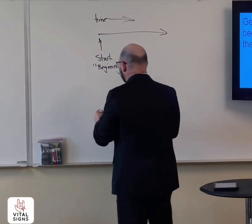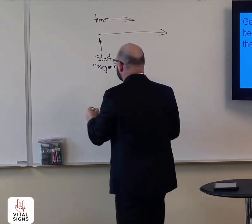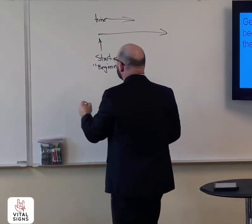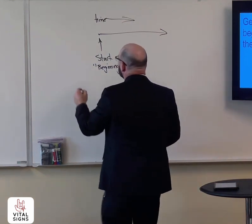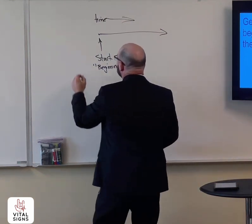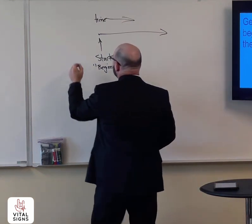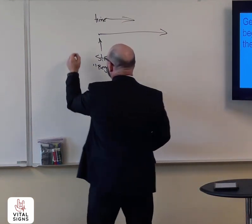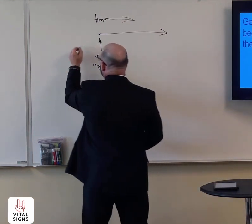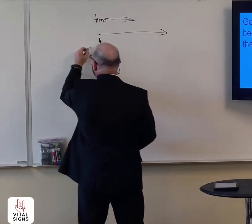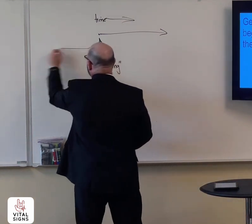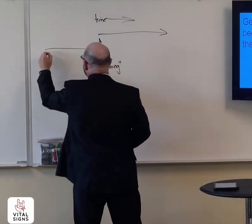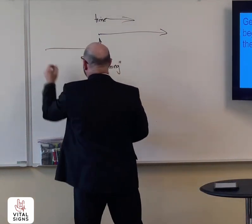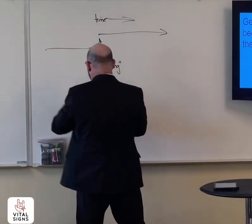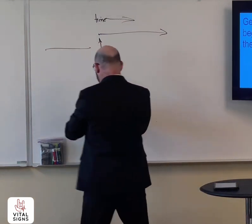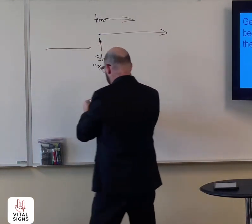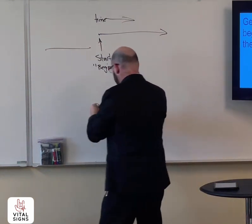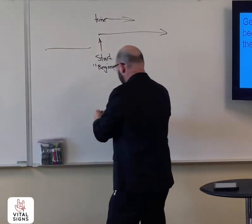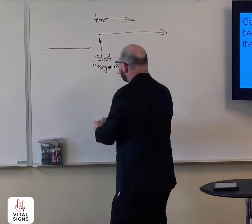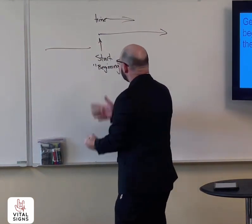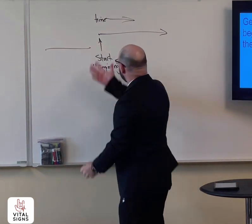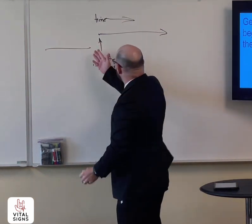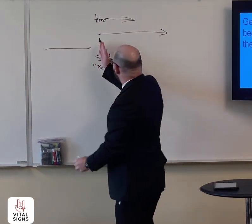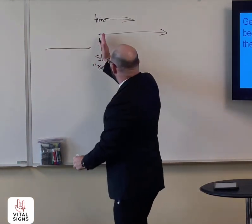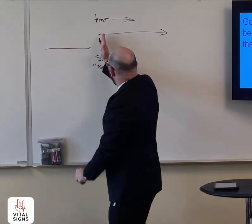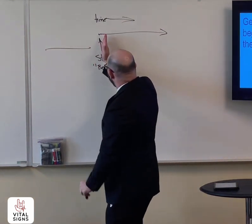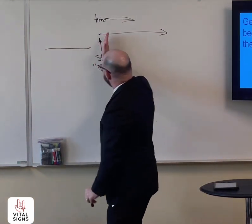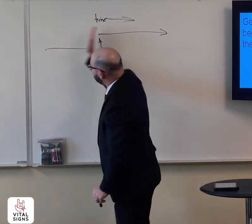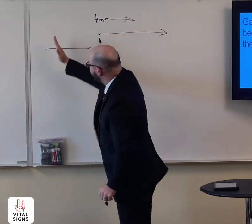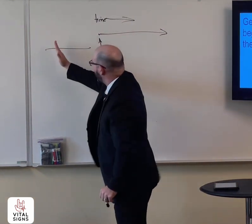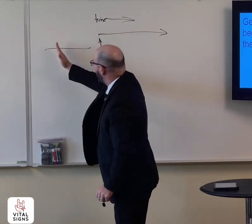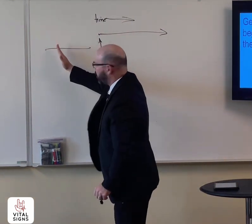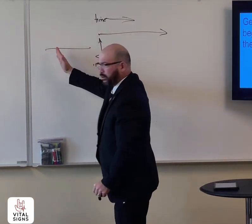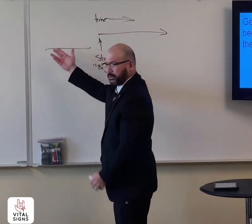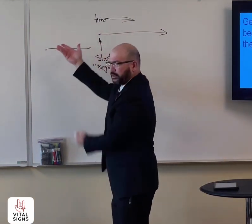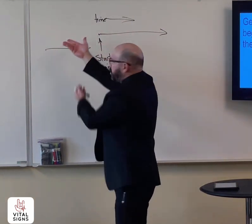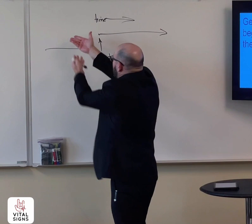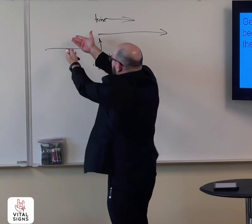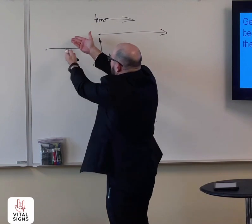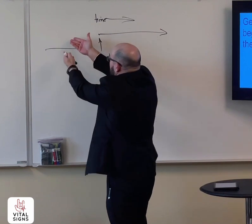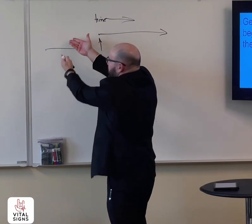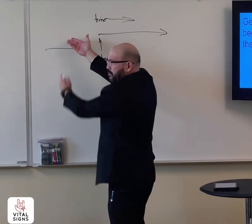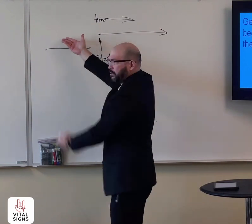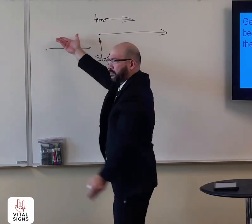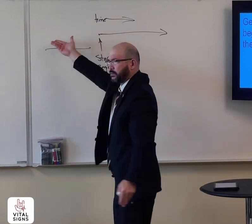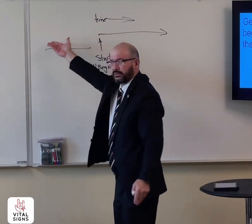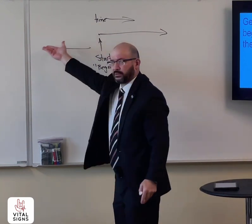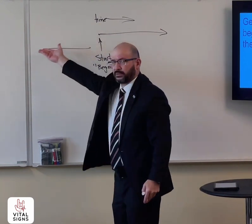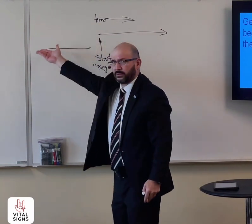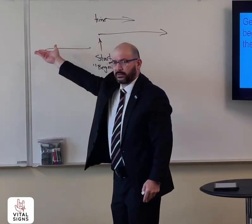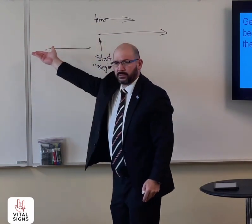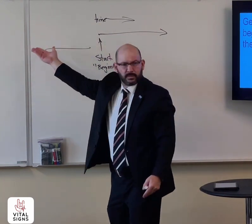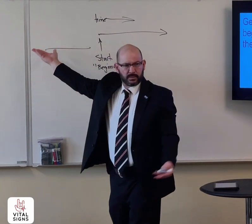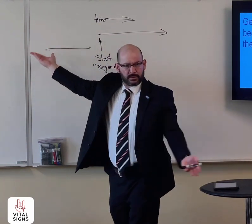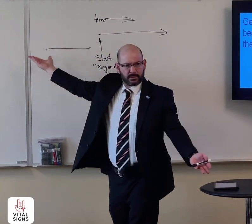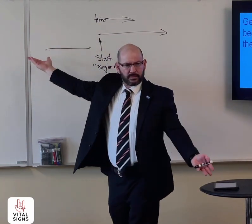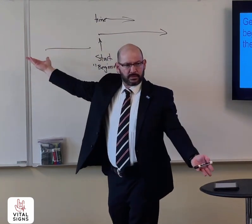And we depict time as going from this point to the right. But what happened to the left of that time?